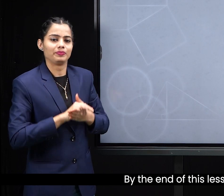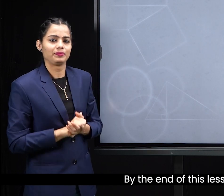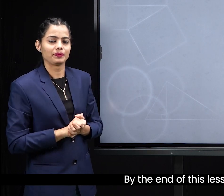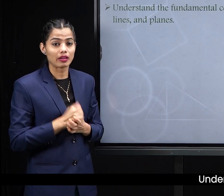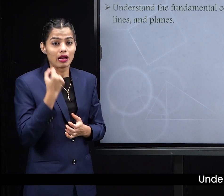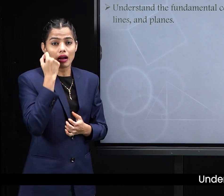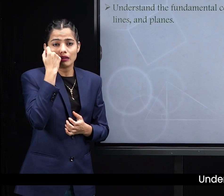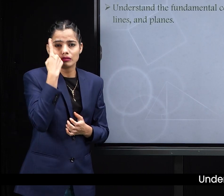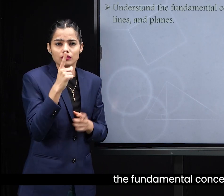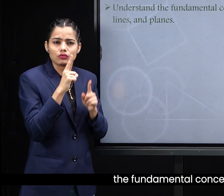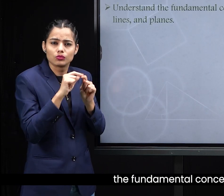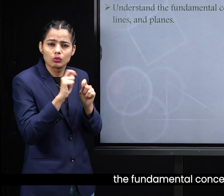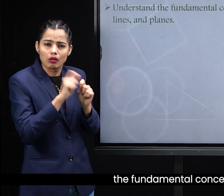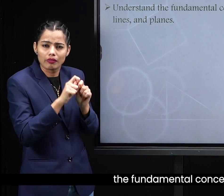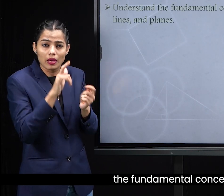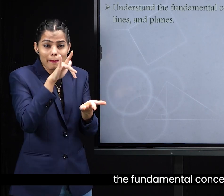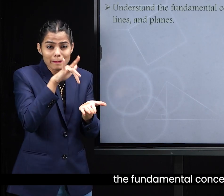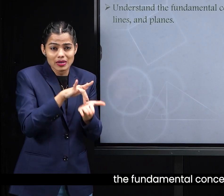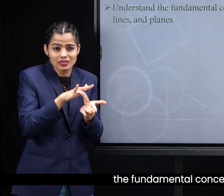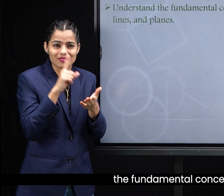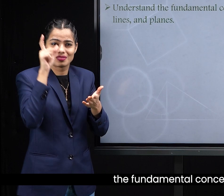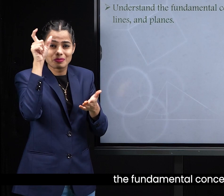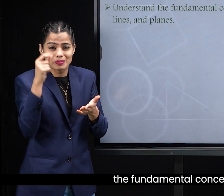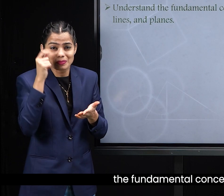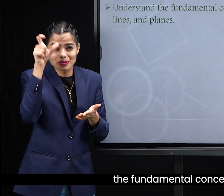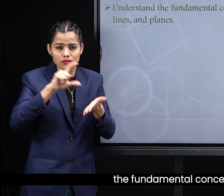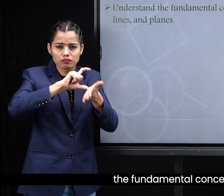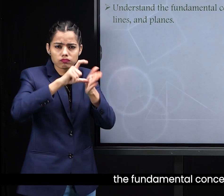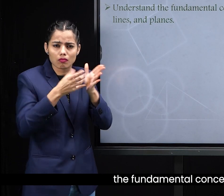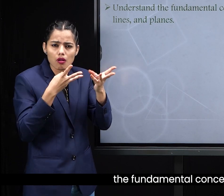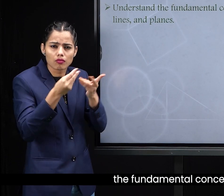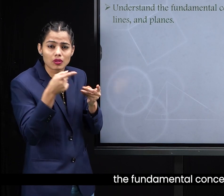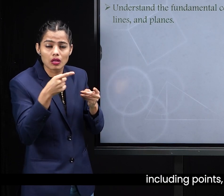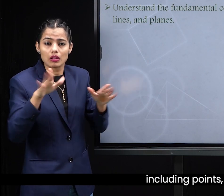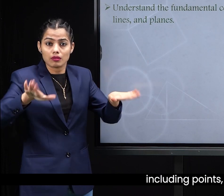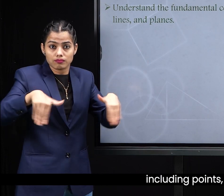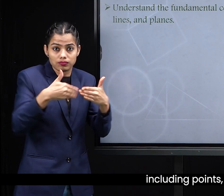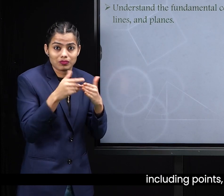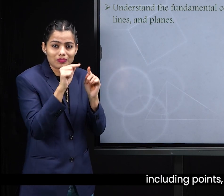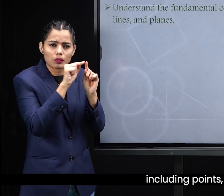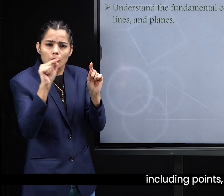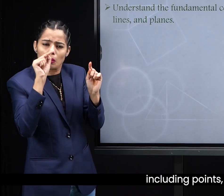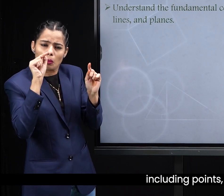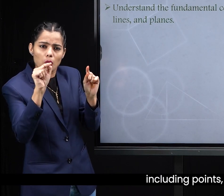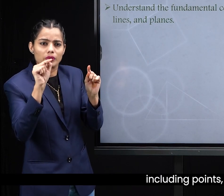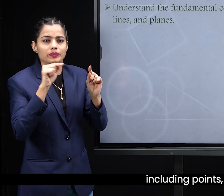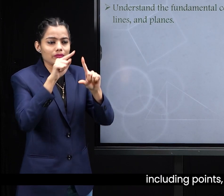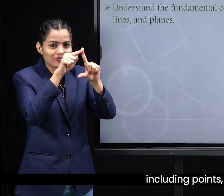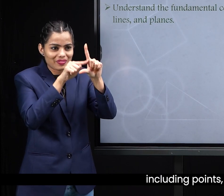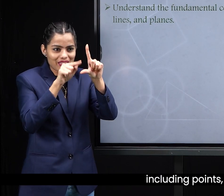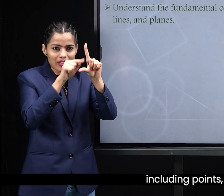able to understand the fundamental concept of Euclid's geometry, including